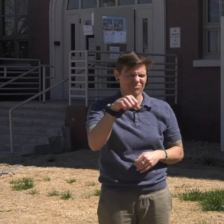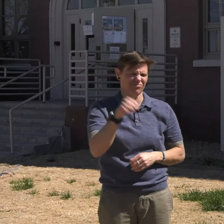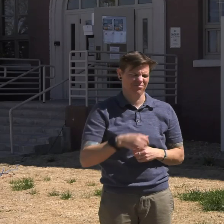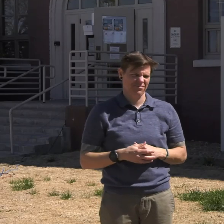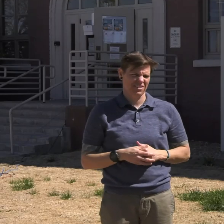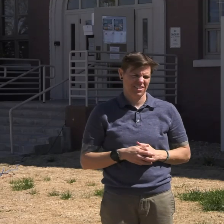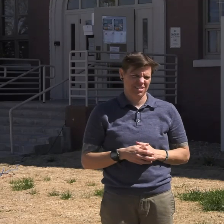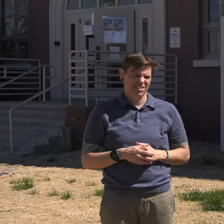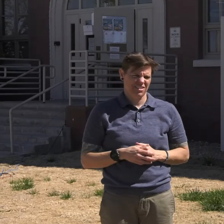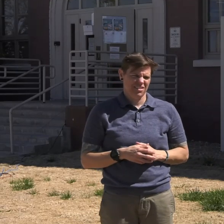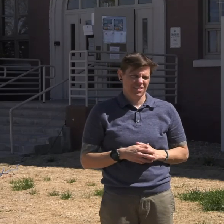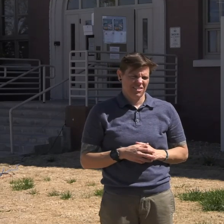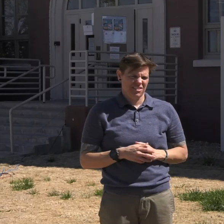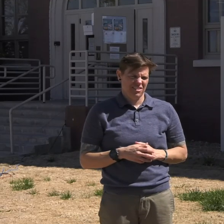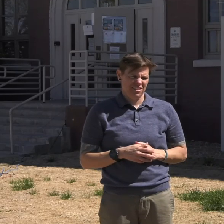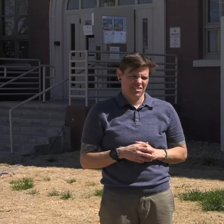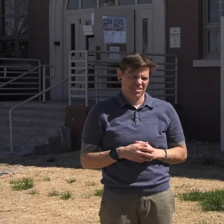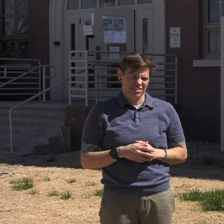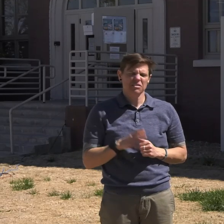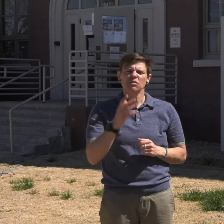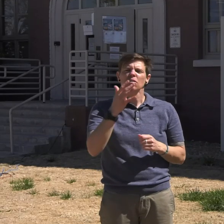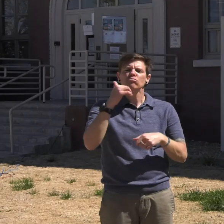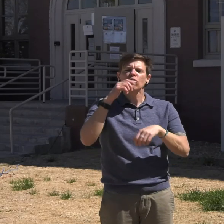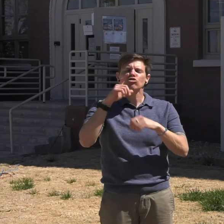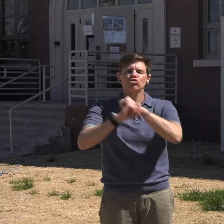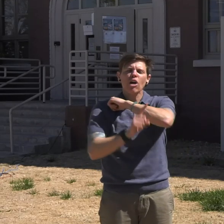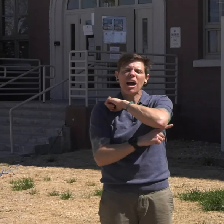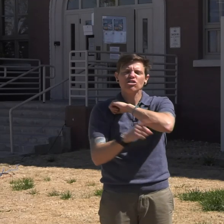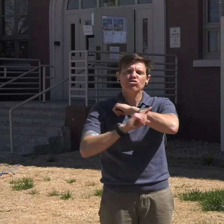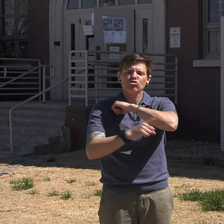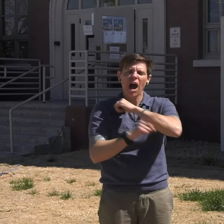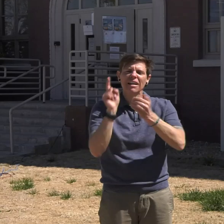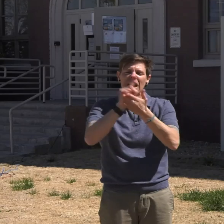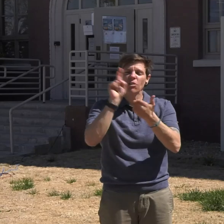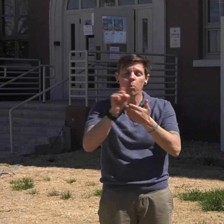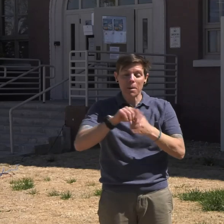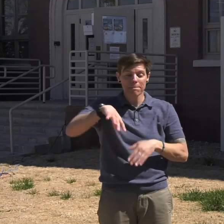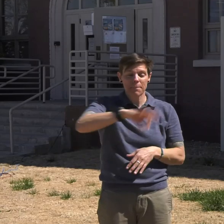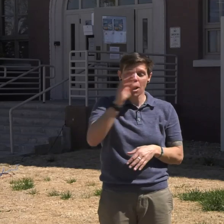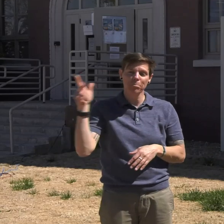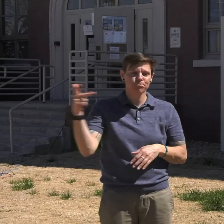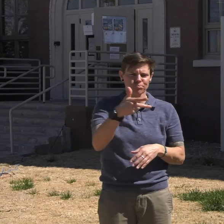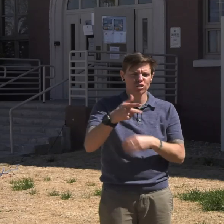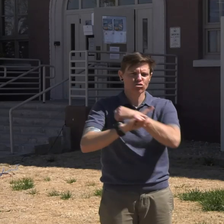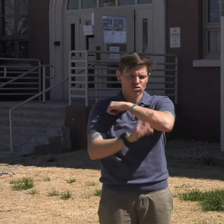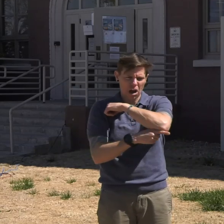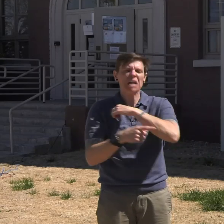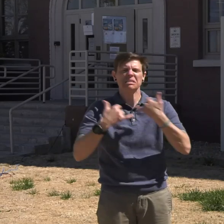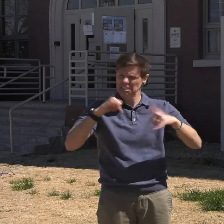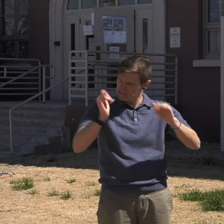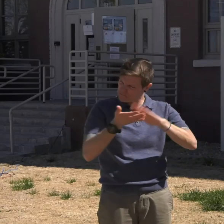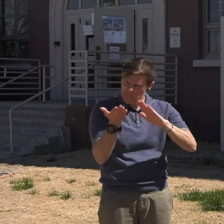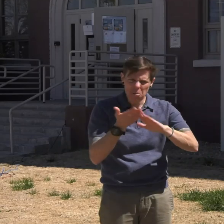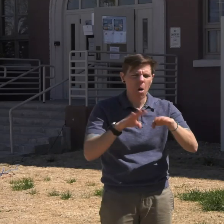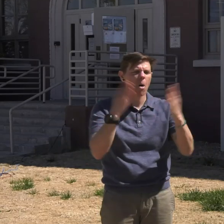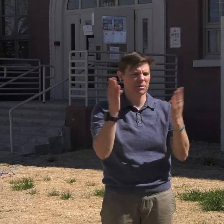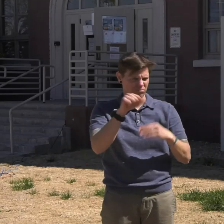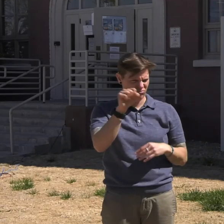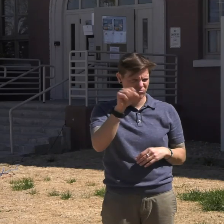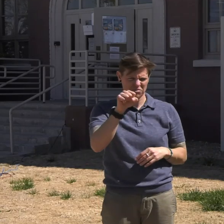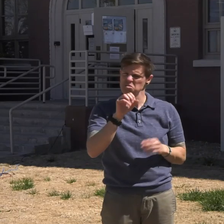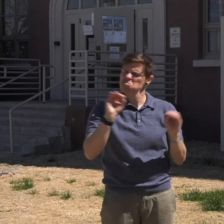solid waste. A couple of important things here. Solid waste, one, of course, is still going to continue. So trash pickup, expect no